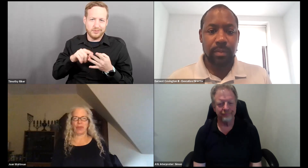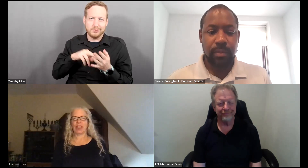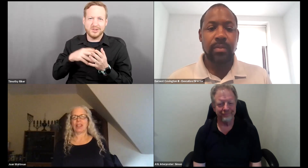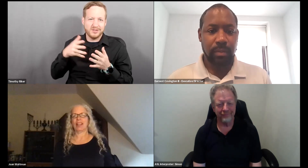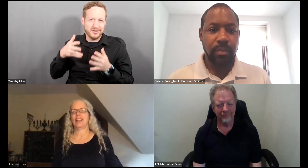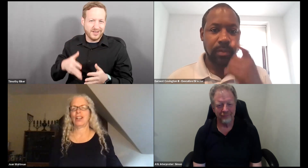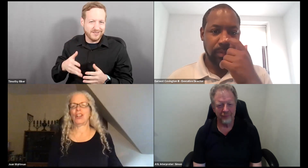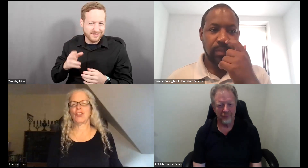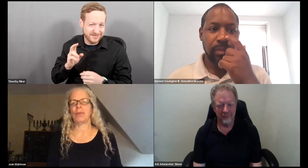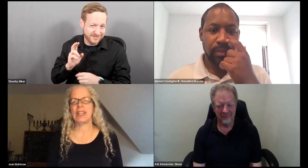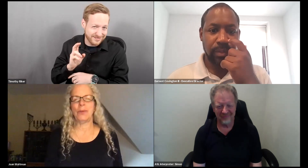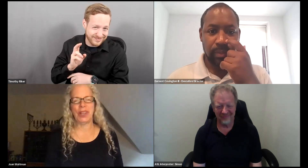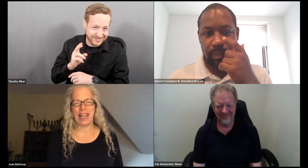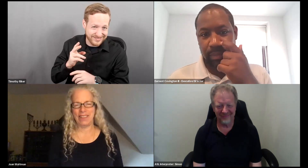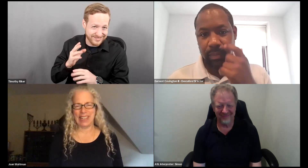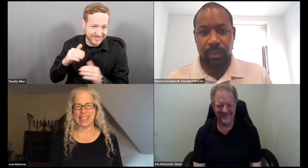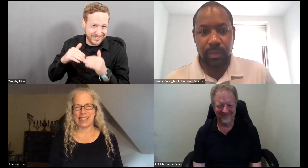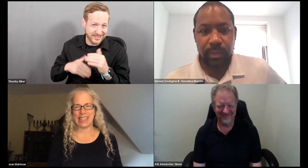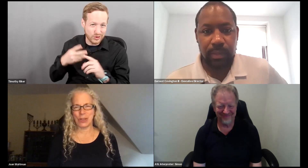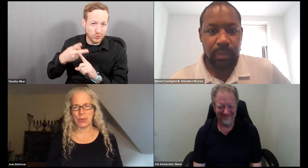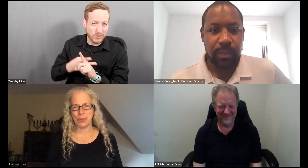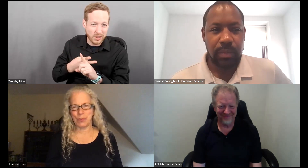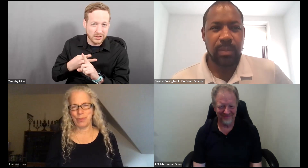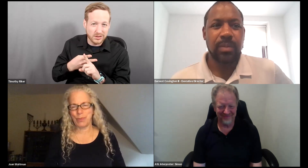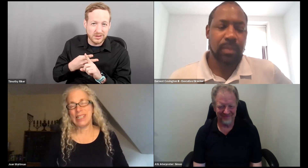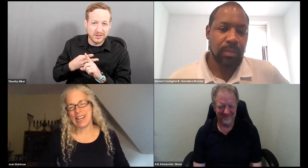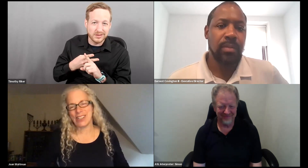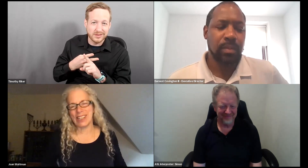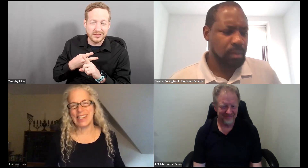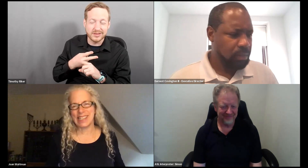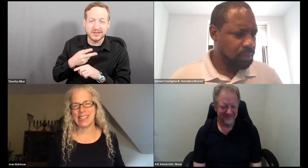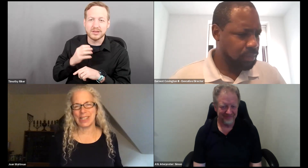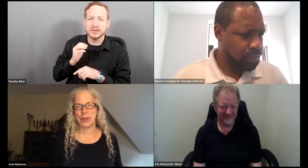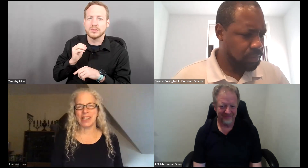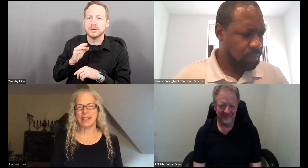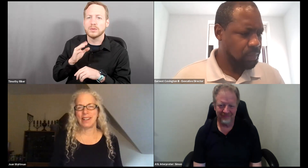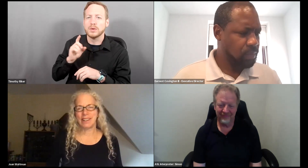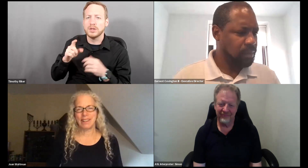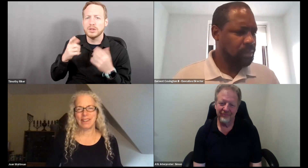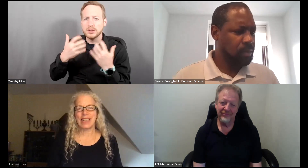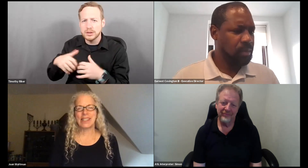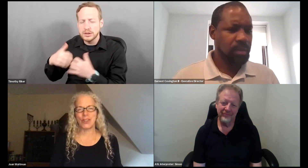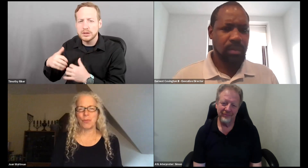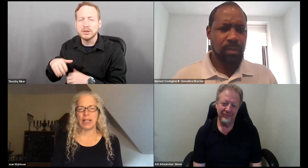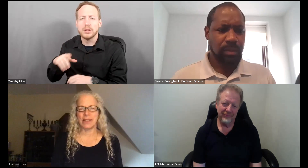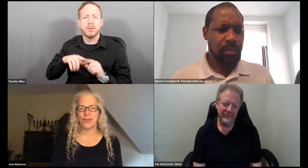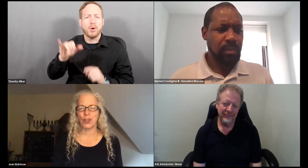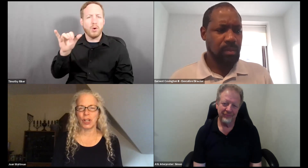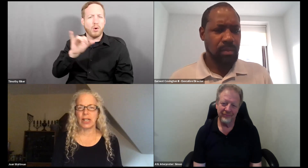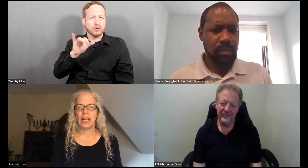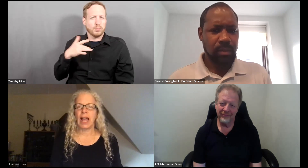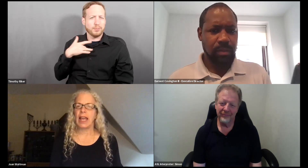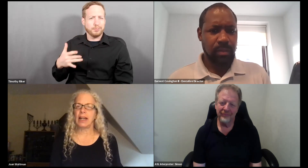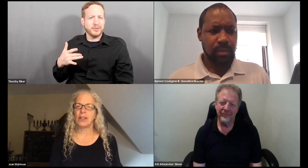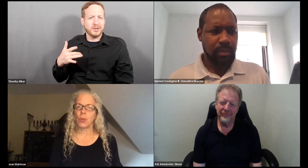mid-September. So I'm thinking we only have like it's actually less than 6 weeks, less than 2 months for